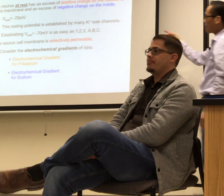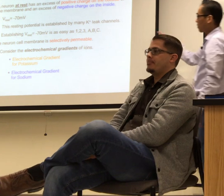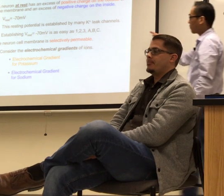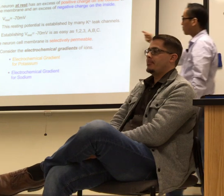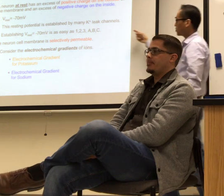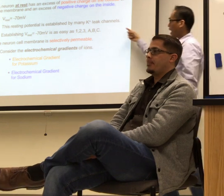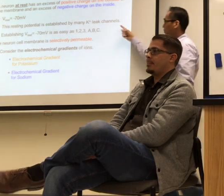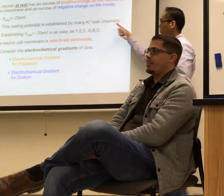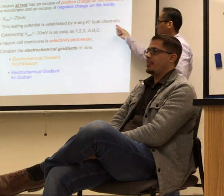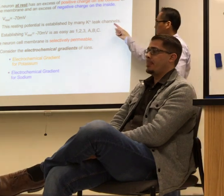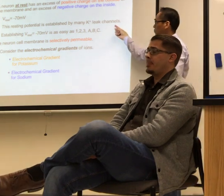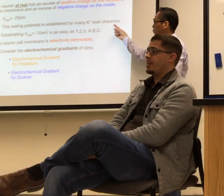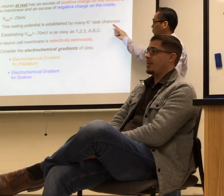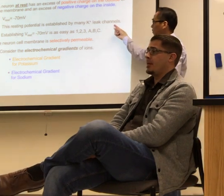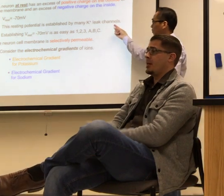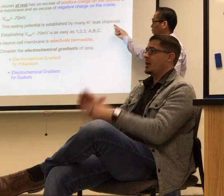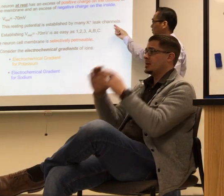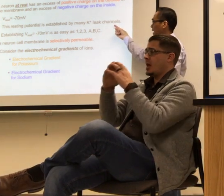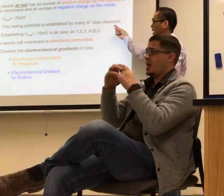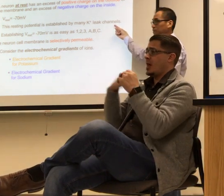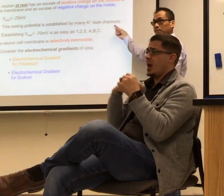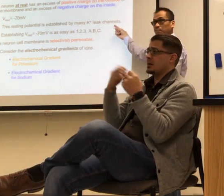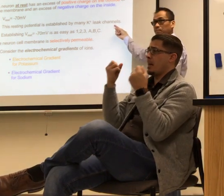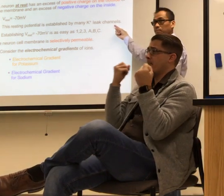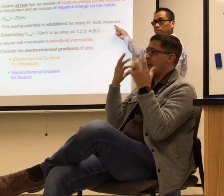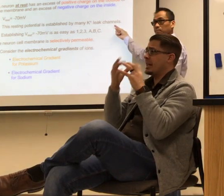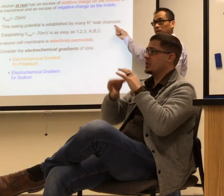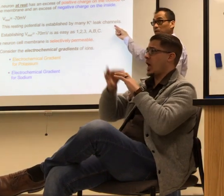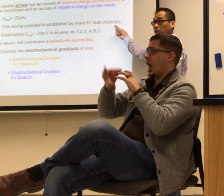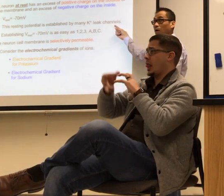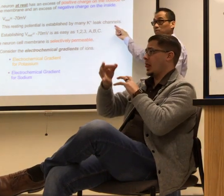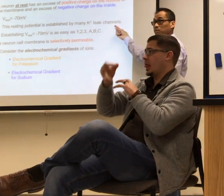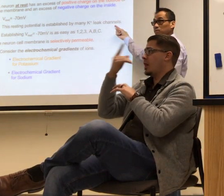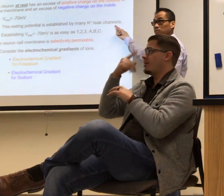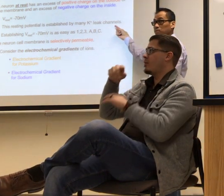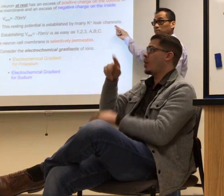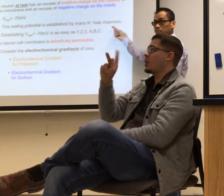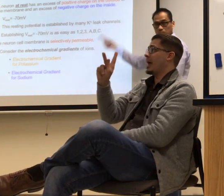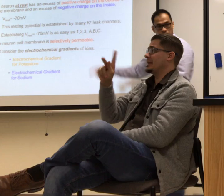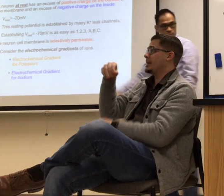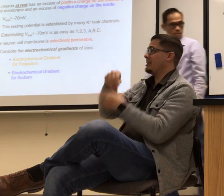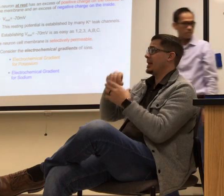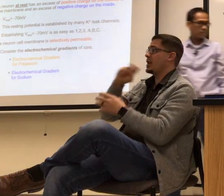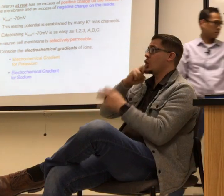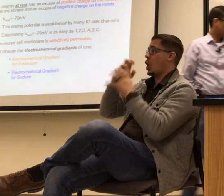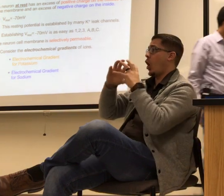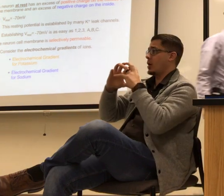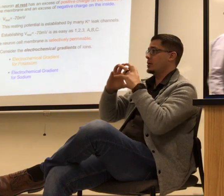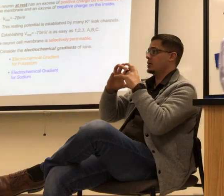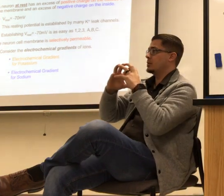There's a lot of channels for potassium in neurons.